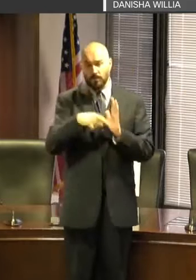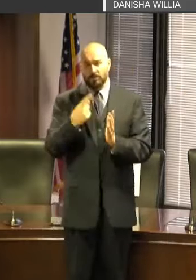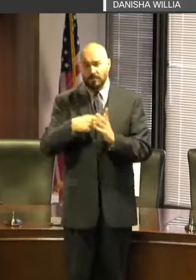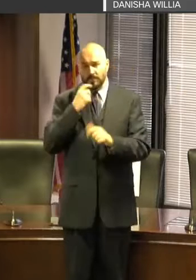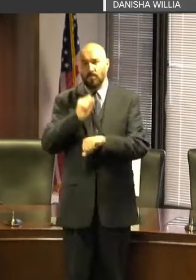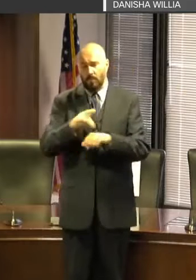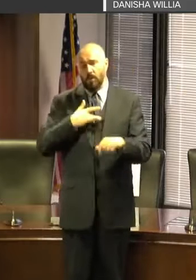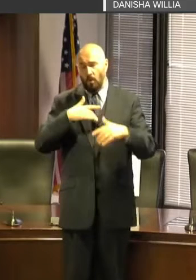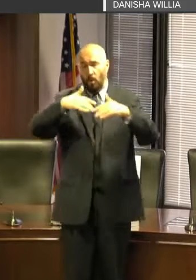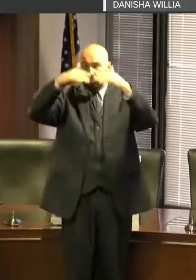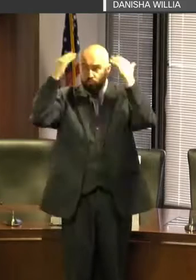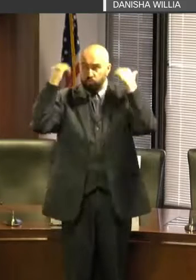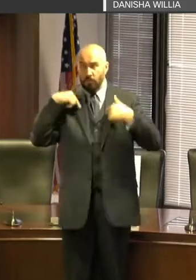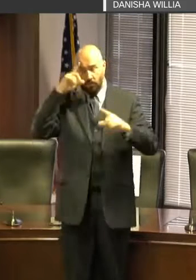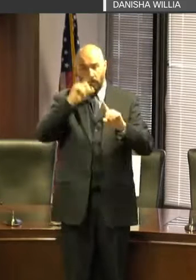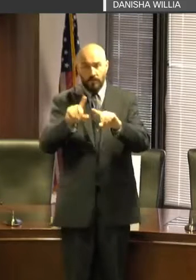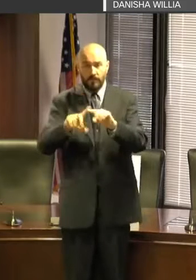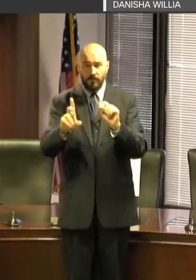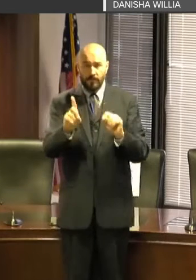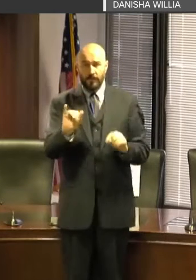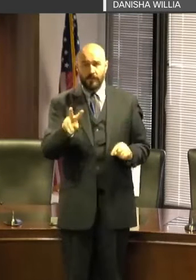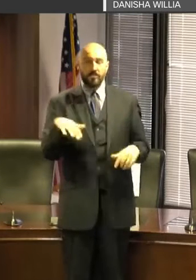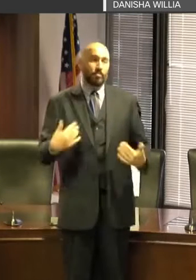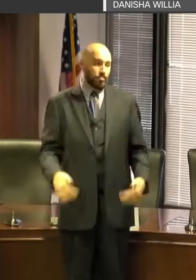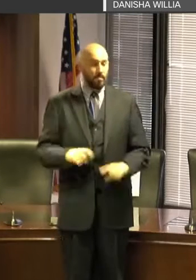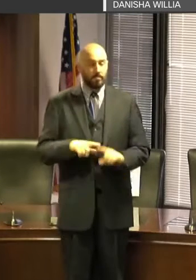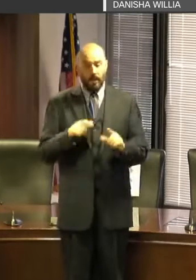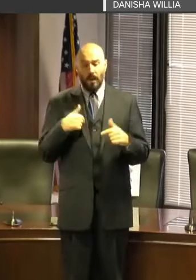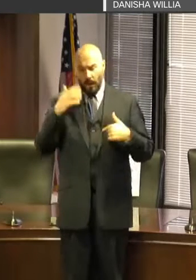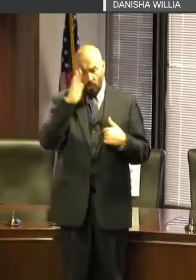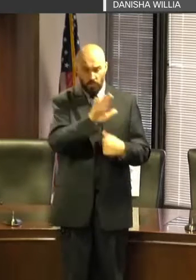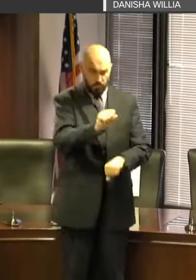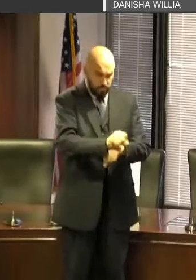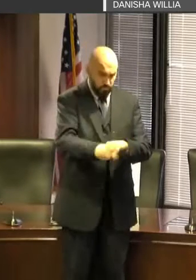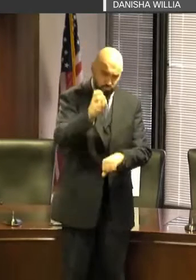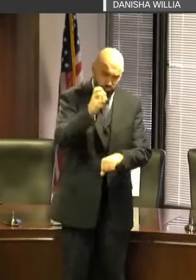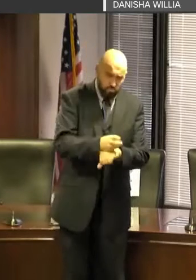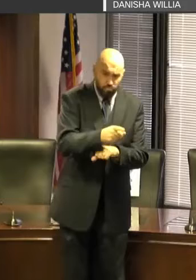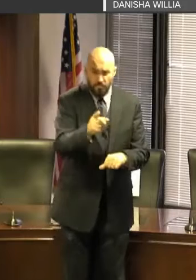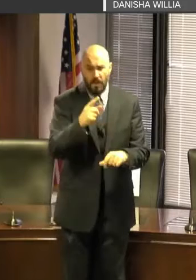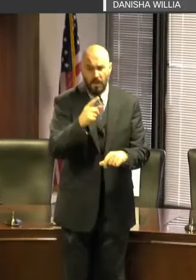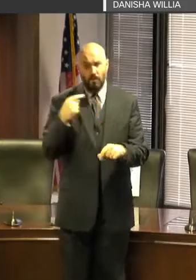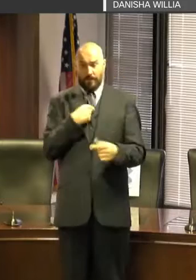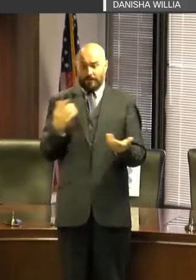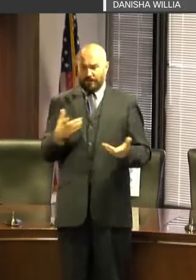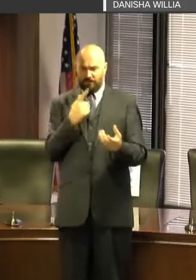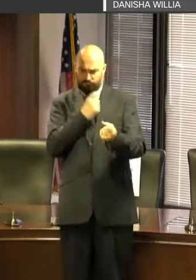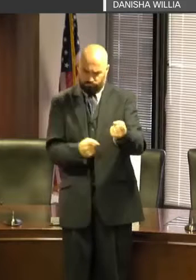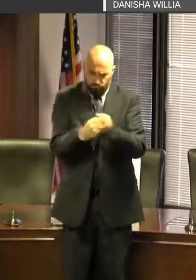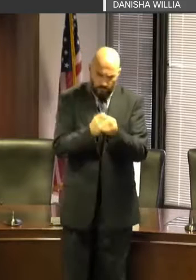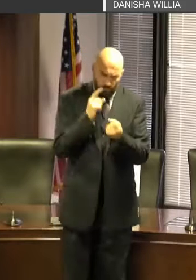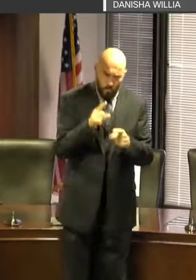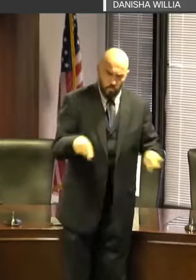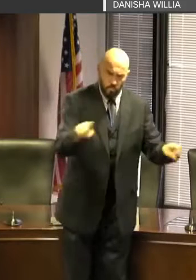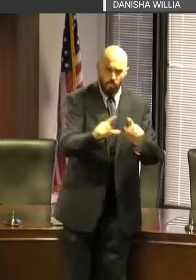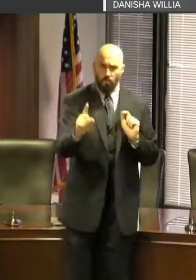them to know we support you 100% and couldn't be more pleased with the work that you're doing